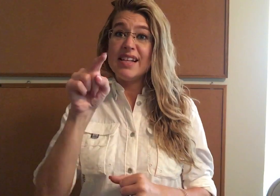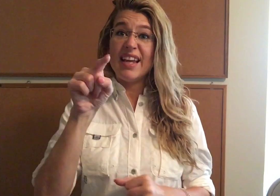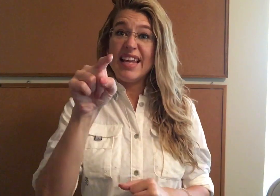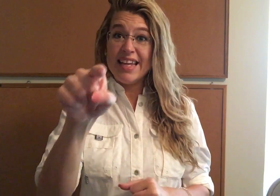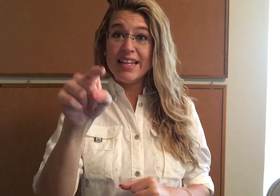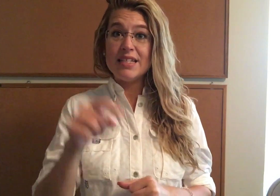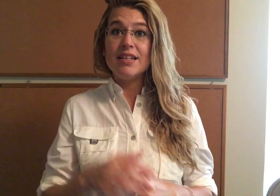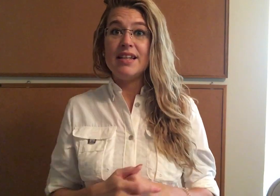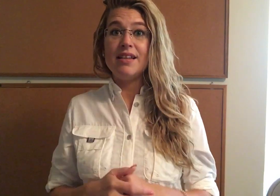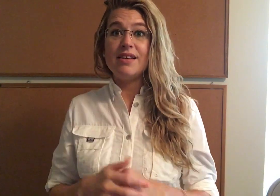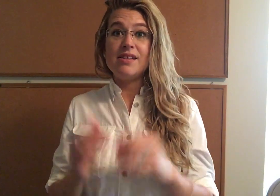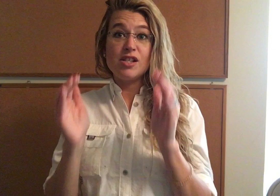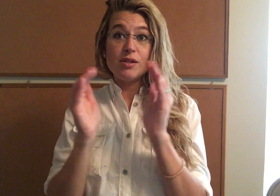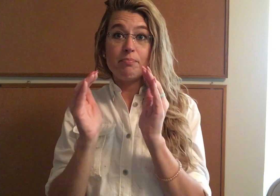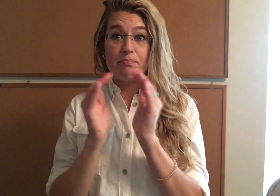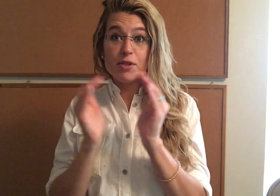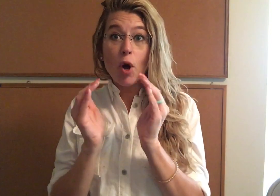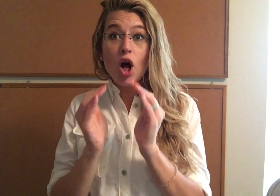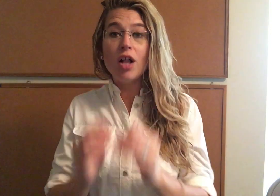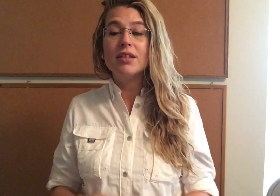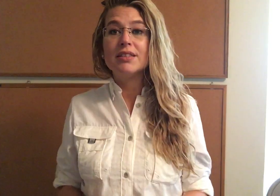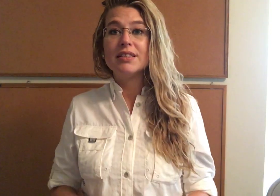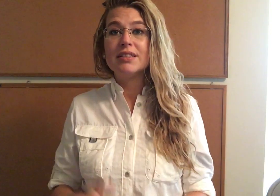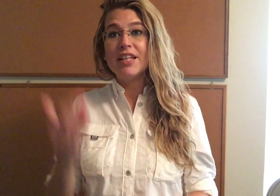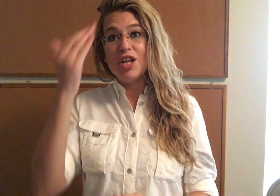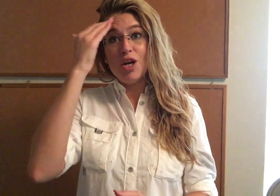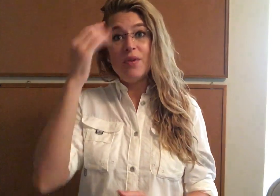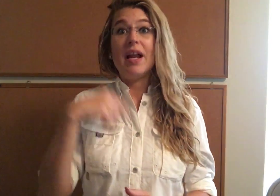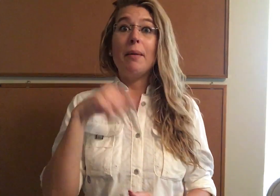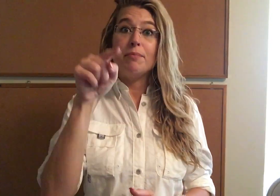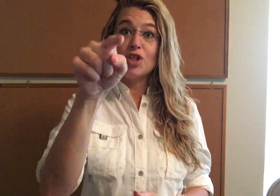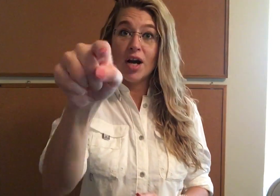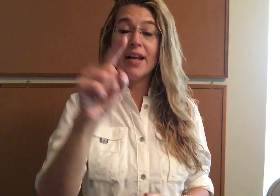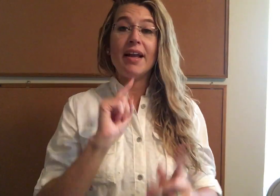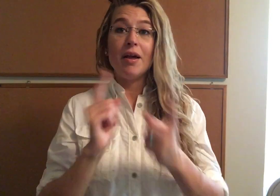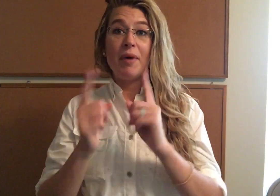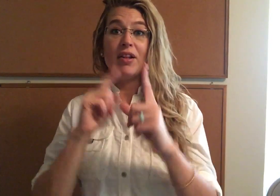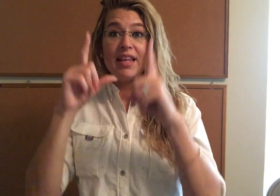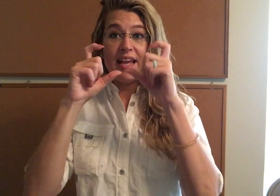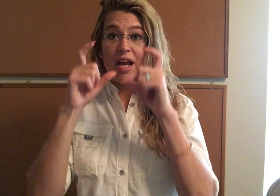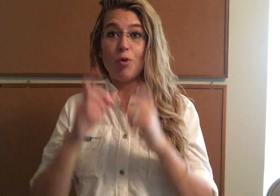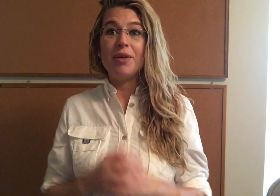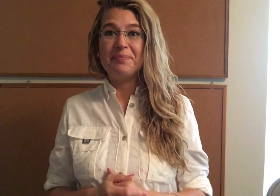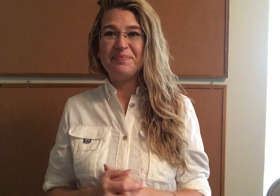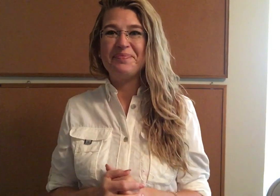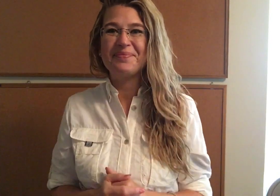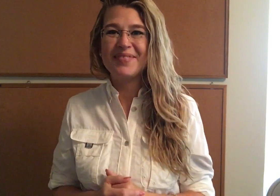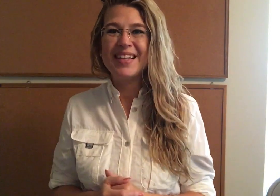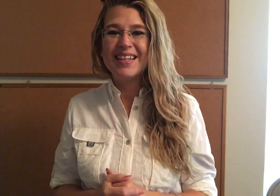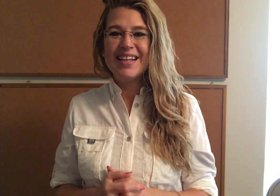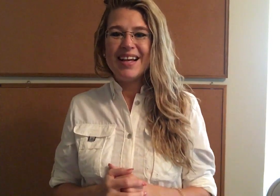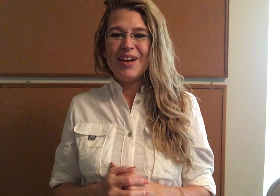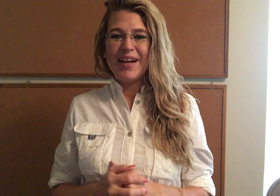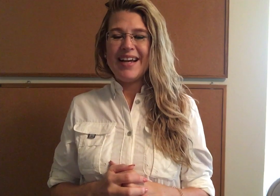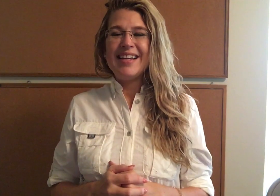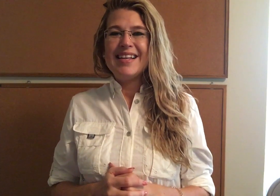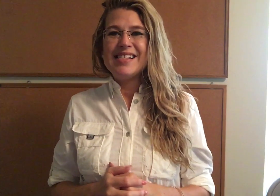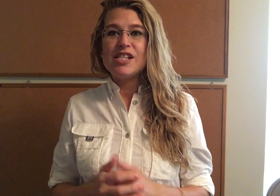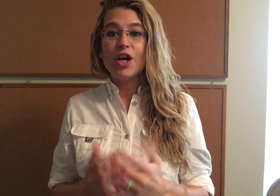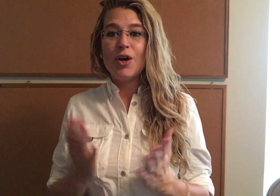say it is small, then you know that I'm talking about the camera. Okay, so